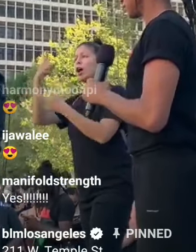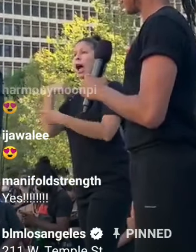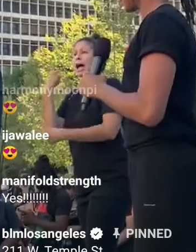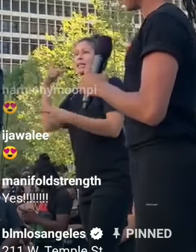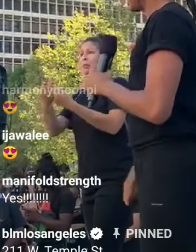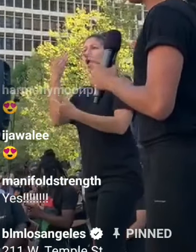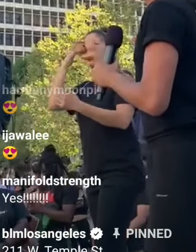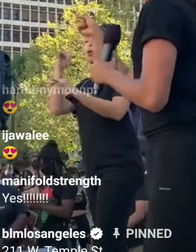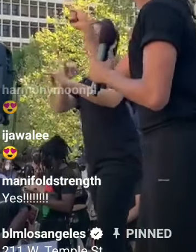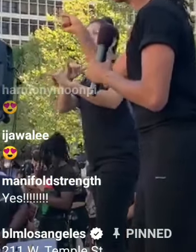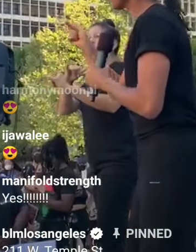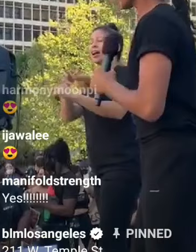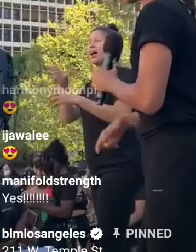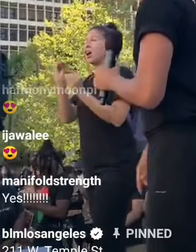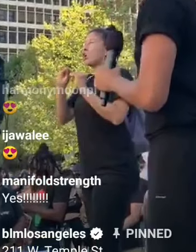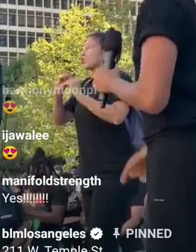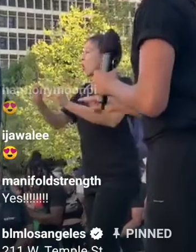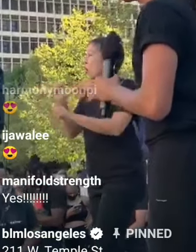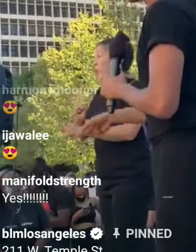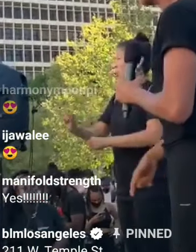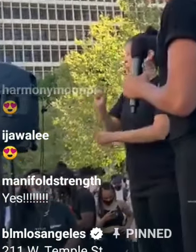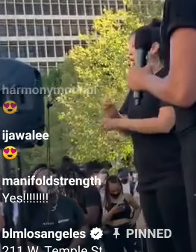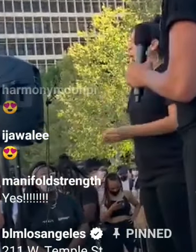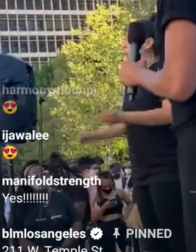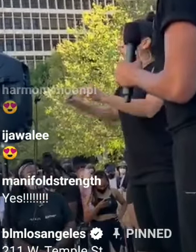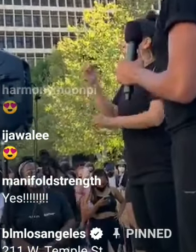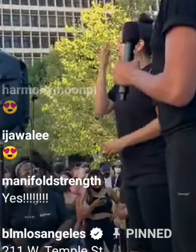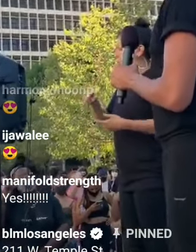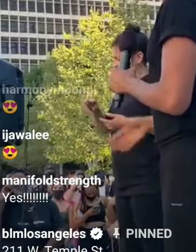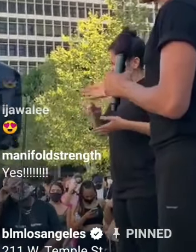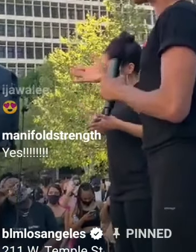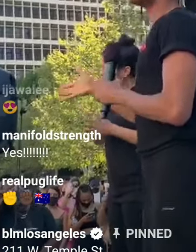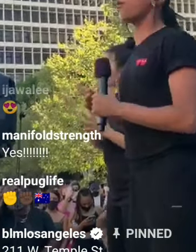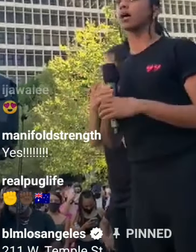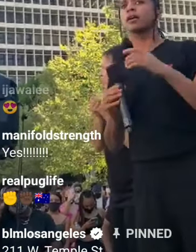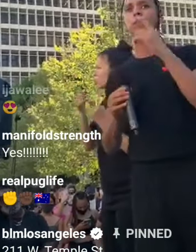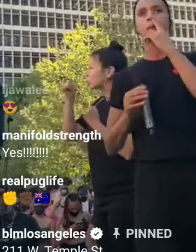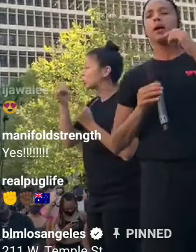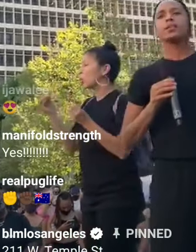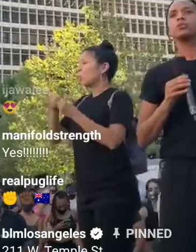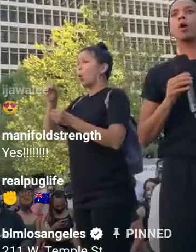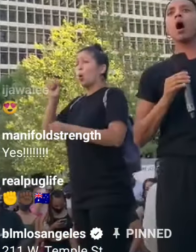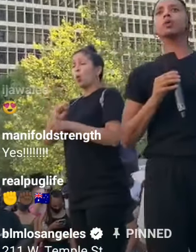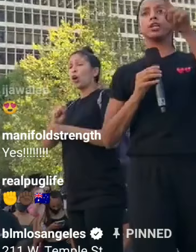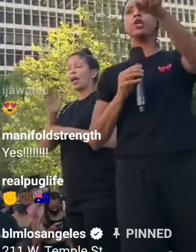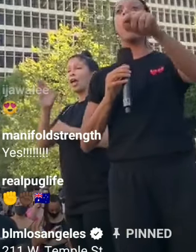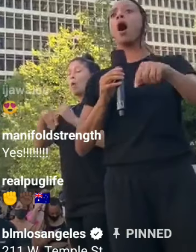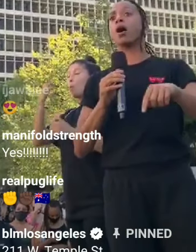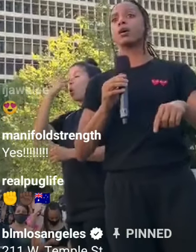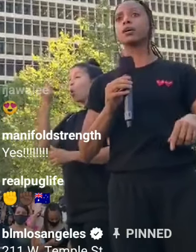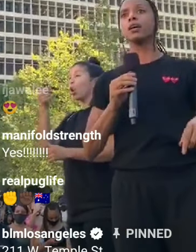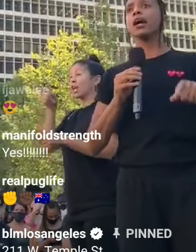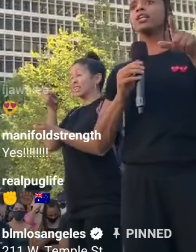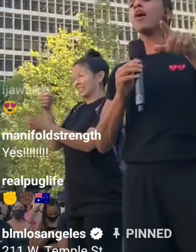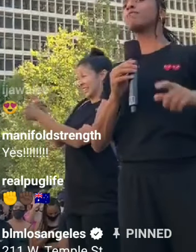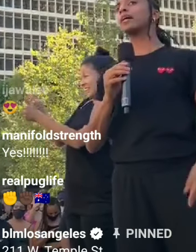Everybody's free. If you believe in Black Lives Matter, you can sing it with me. All right, back into the top. Here